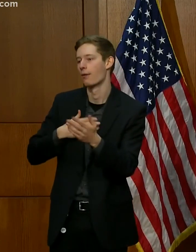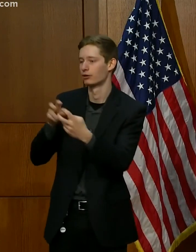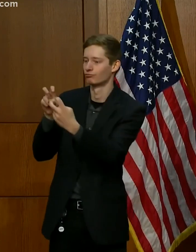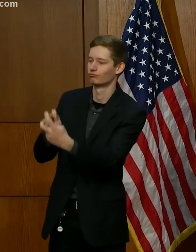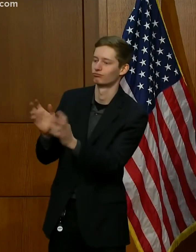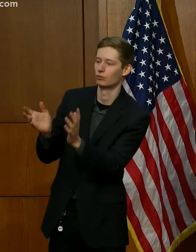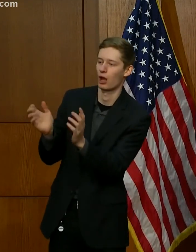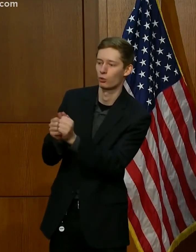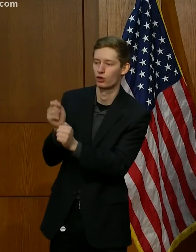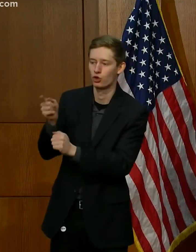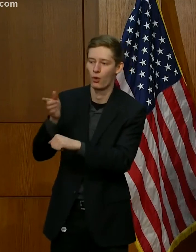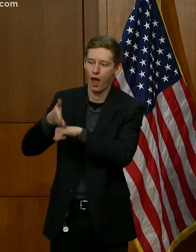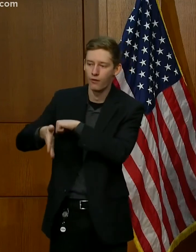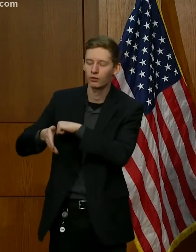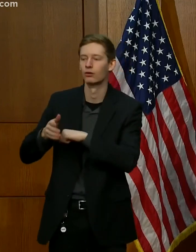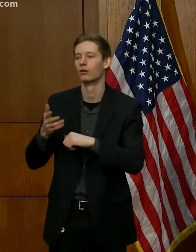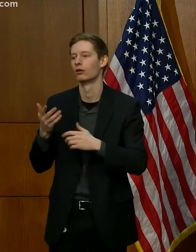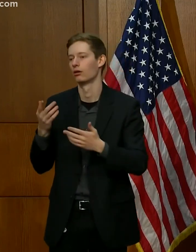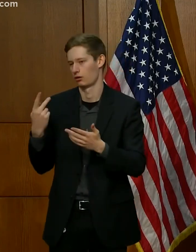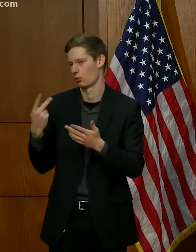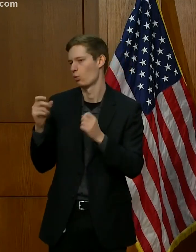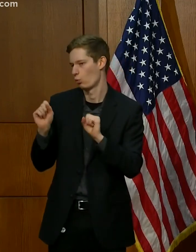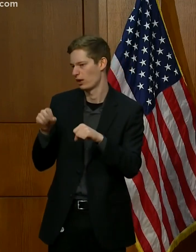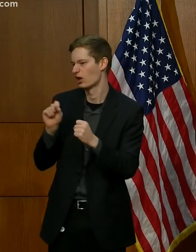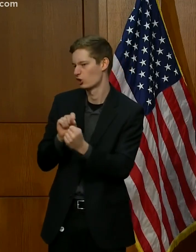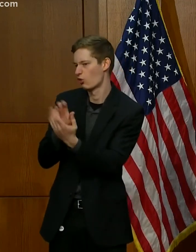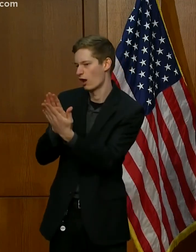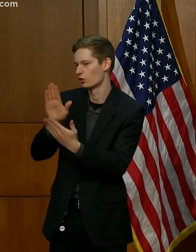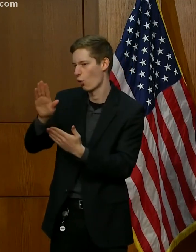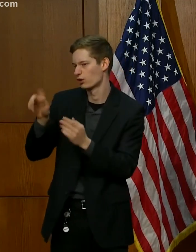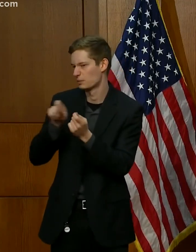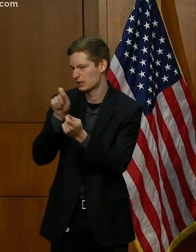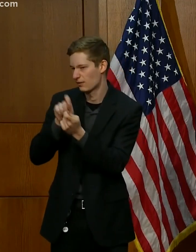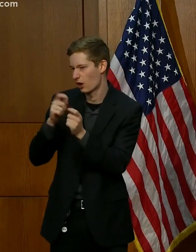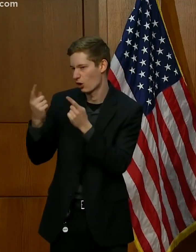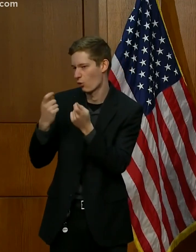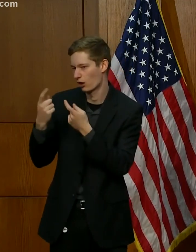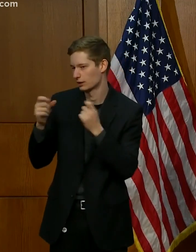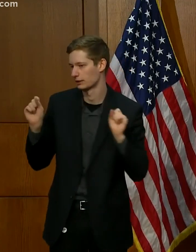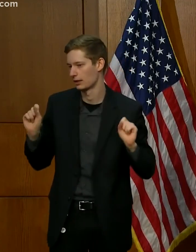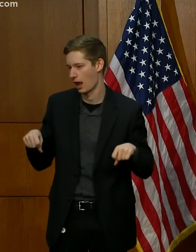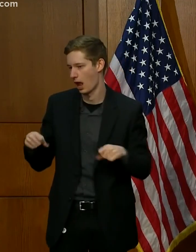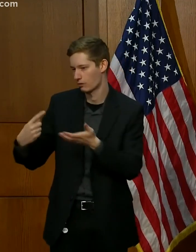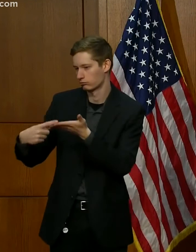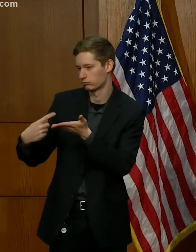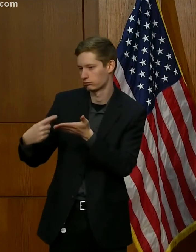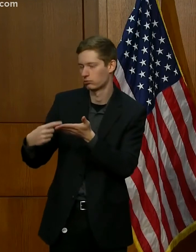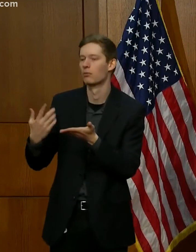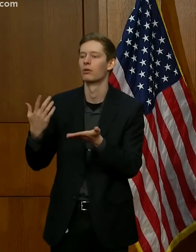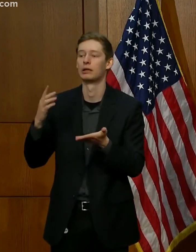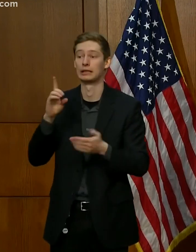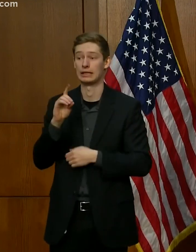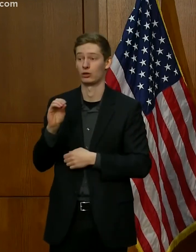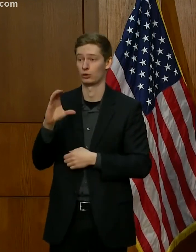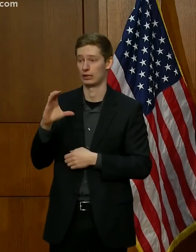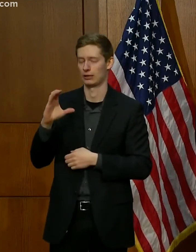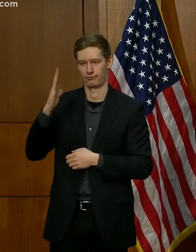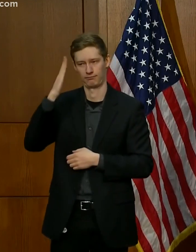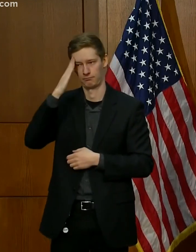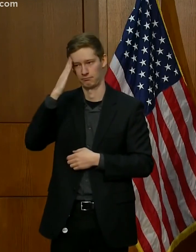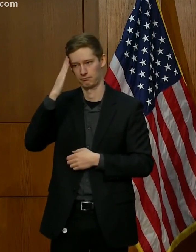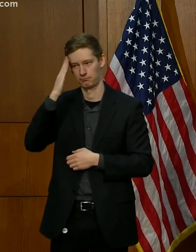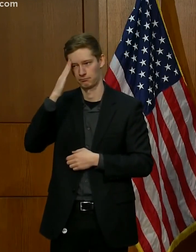get DOC involved and address those specific questions. But that is something that DOC is well aware of, and they are following